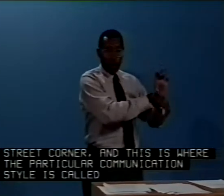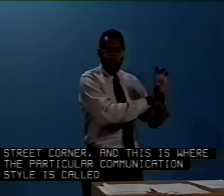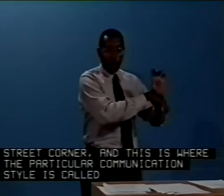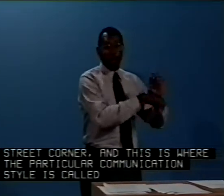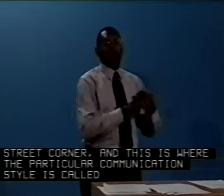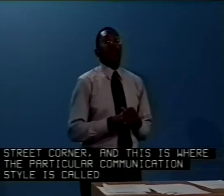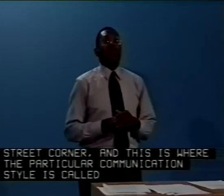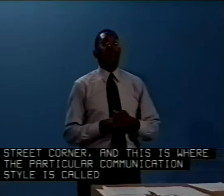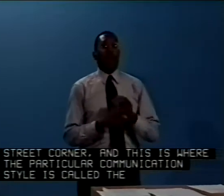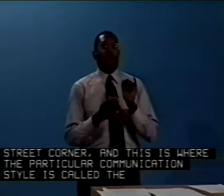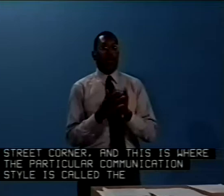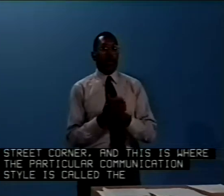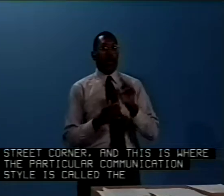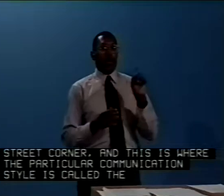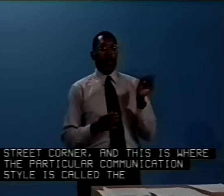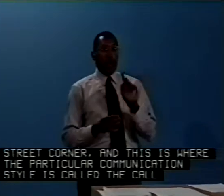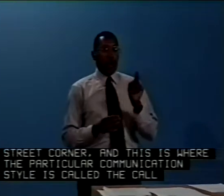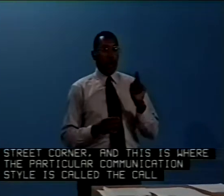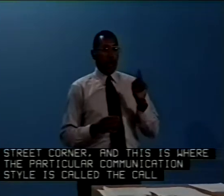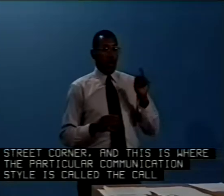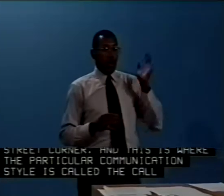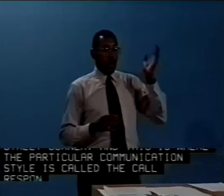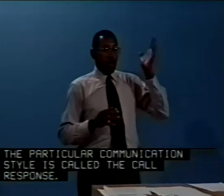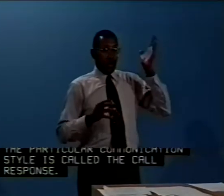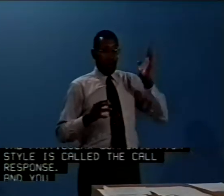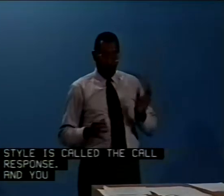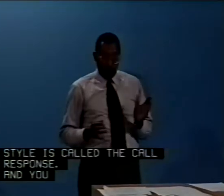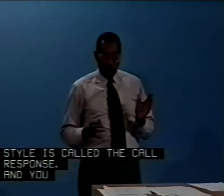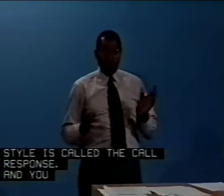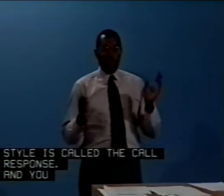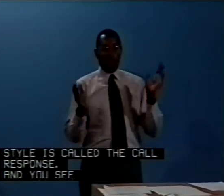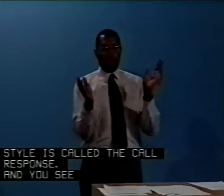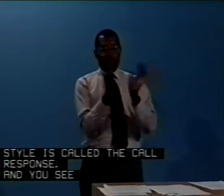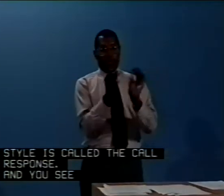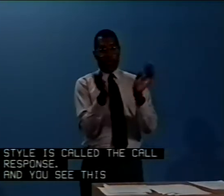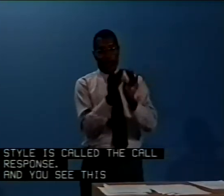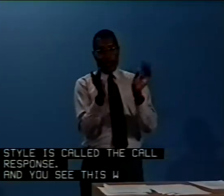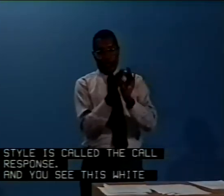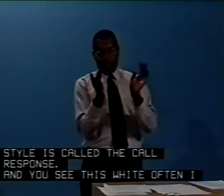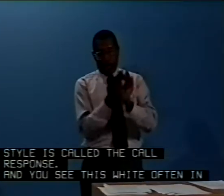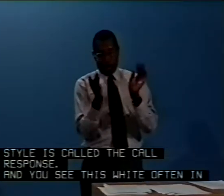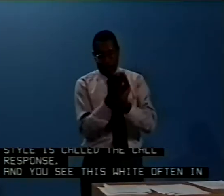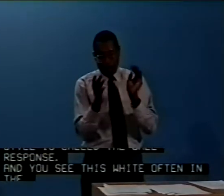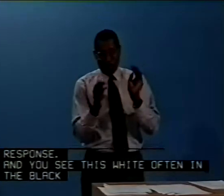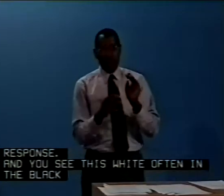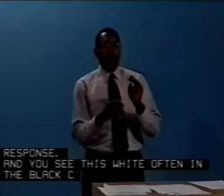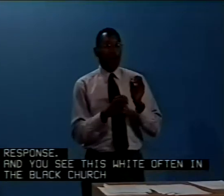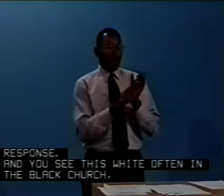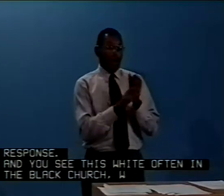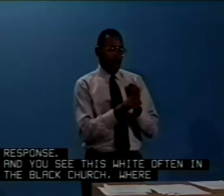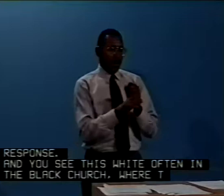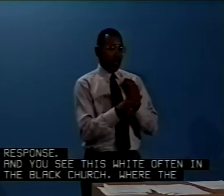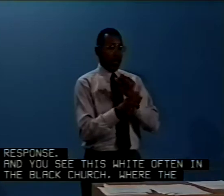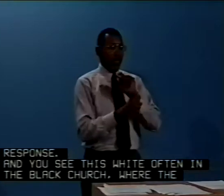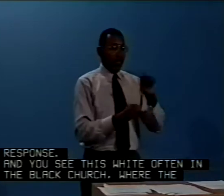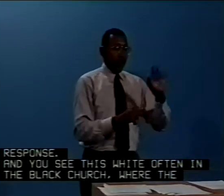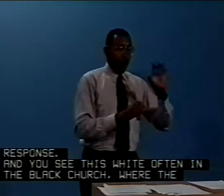Then you see this quite often in the black church, where the speaker is giving his